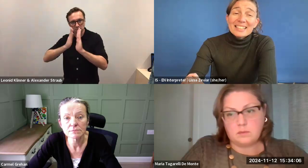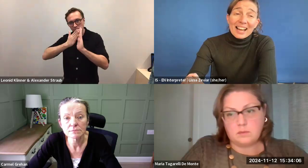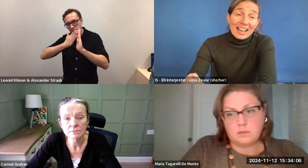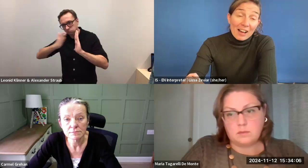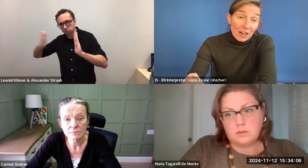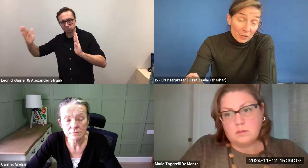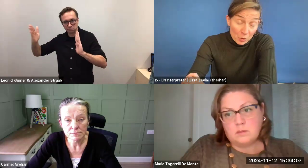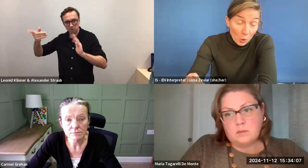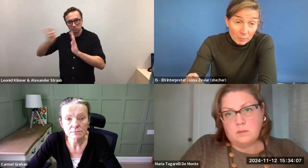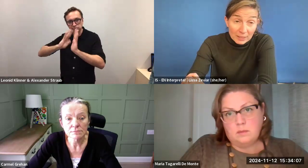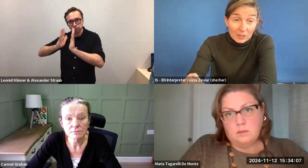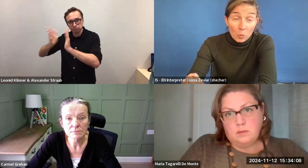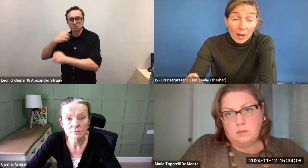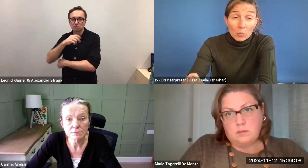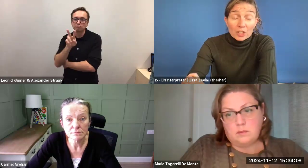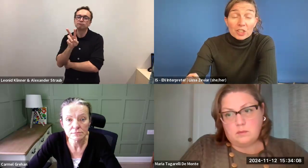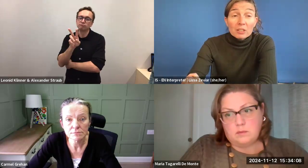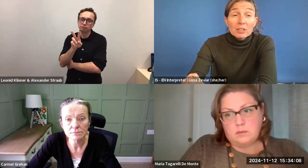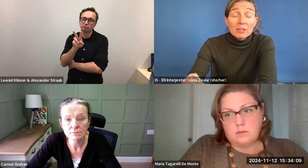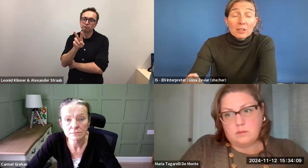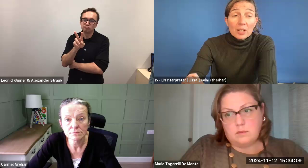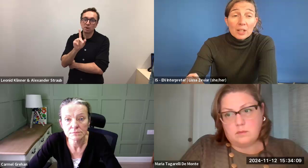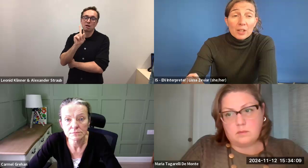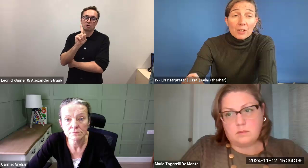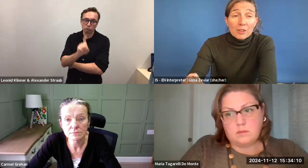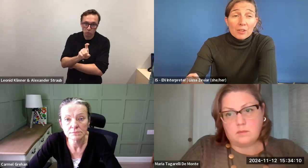And I record myself while watching